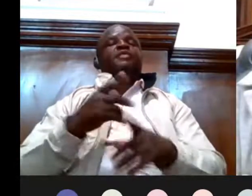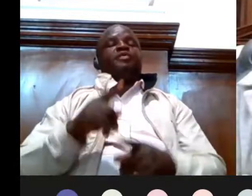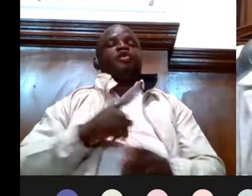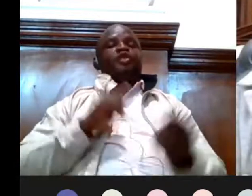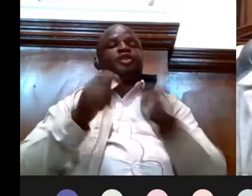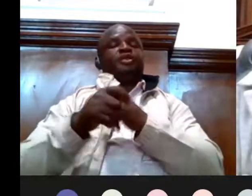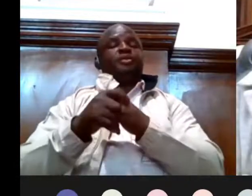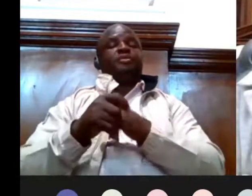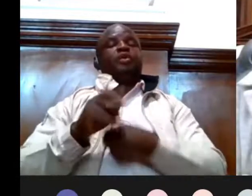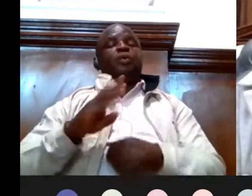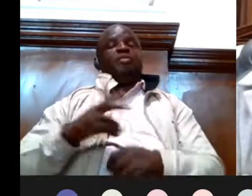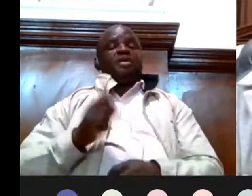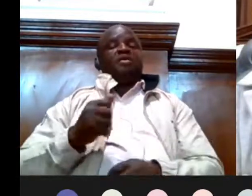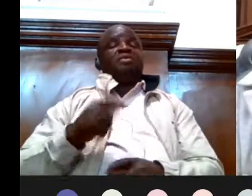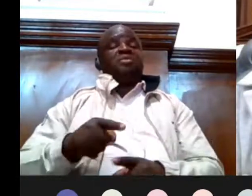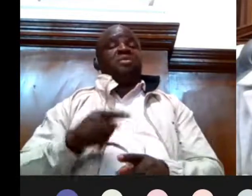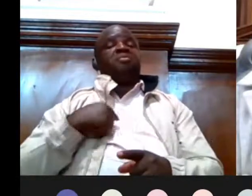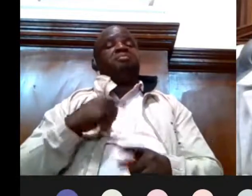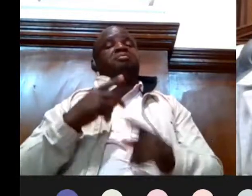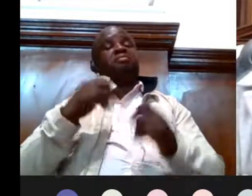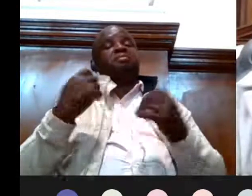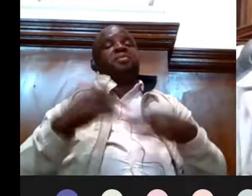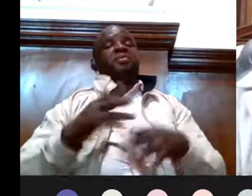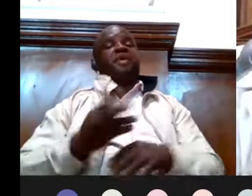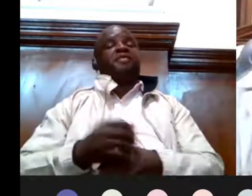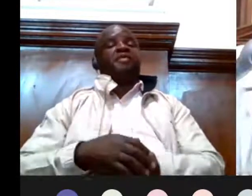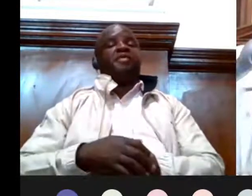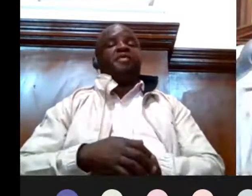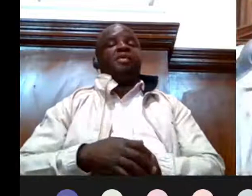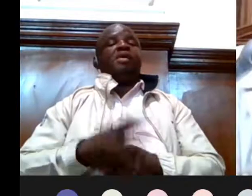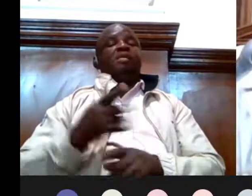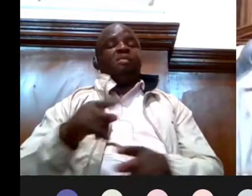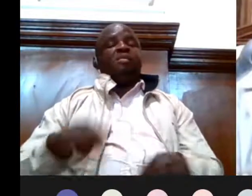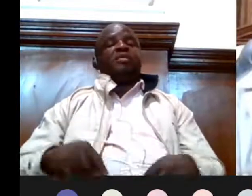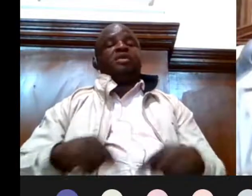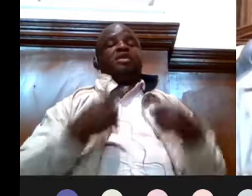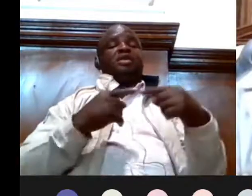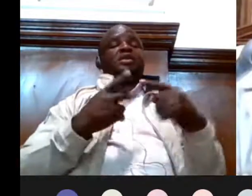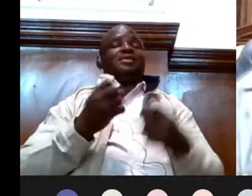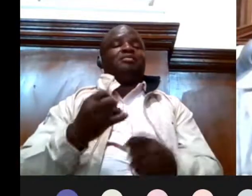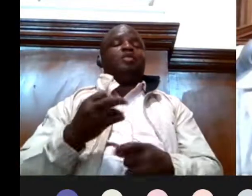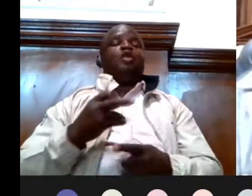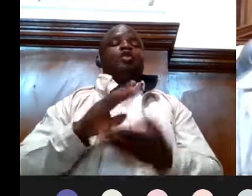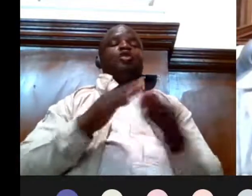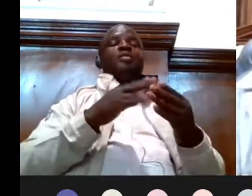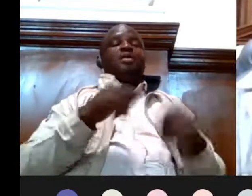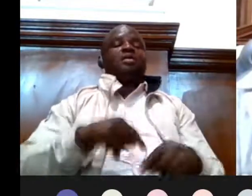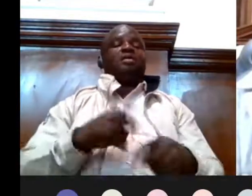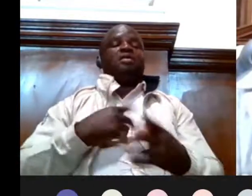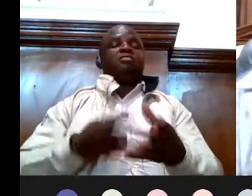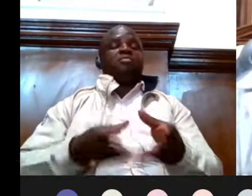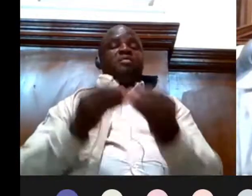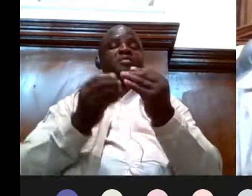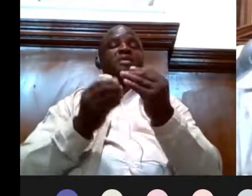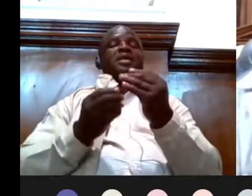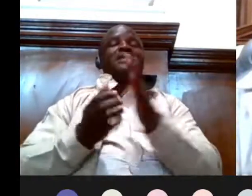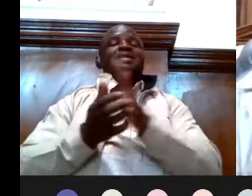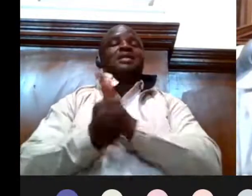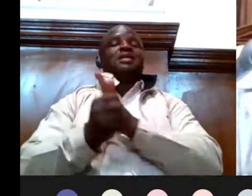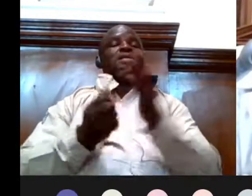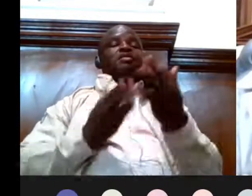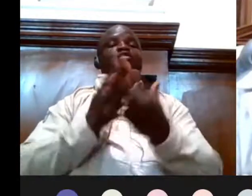women of South Africa are amazing. Taking on a modern society, gaining skills through education and